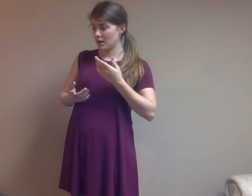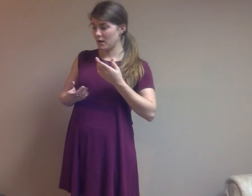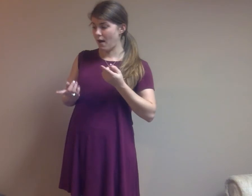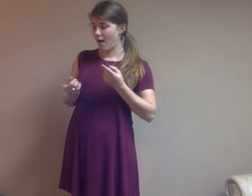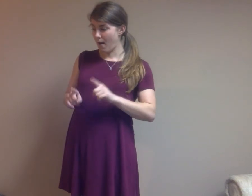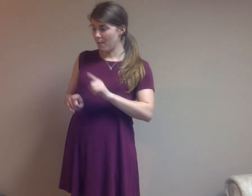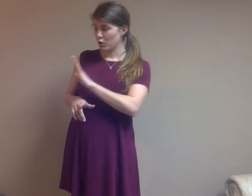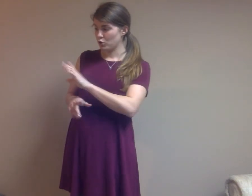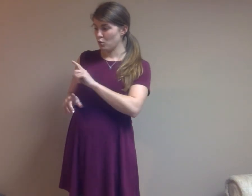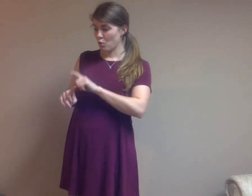again.